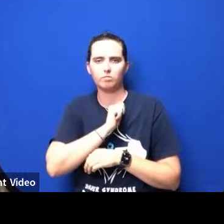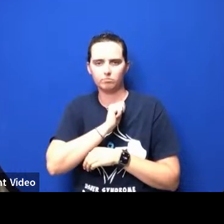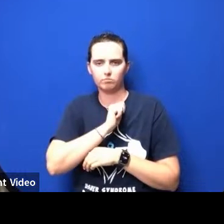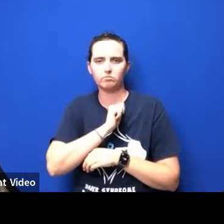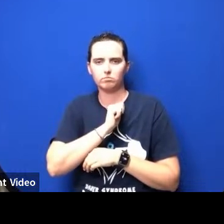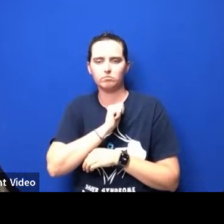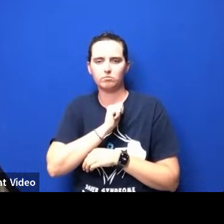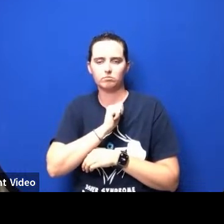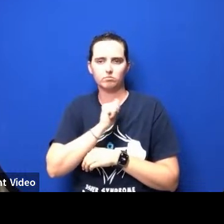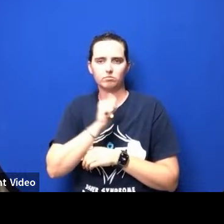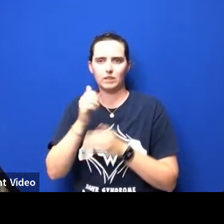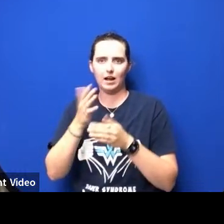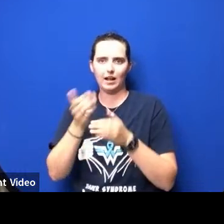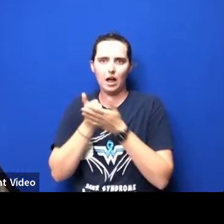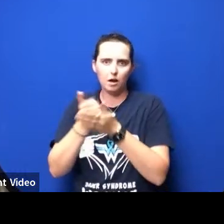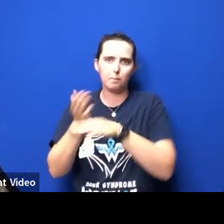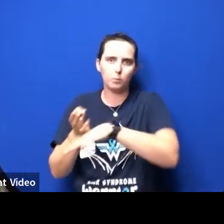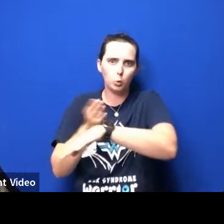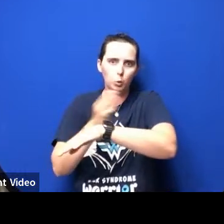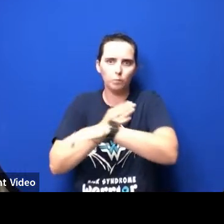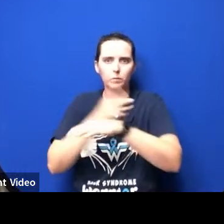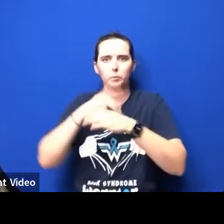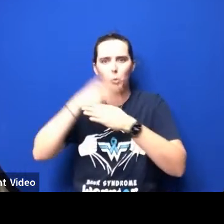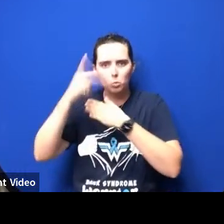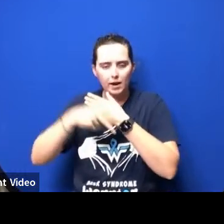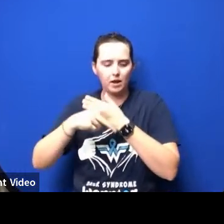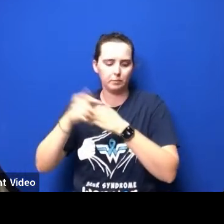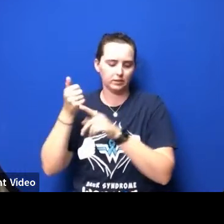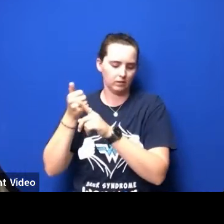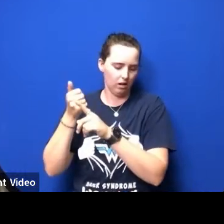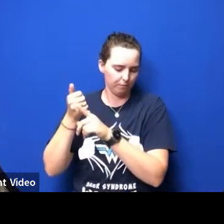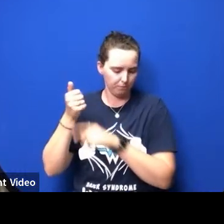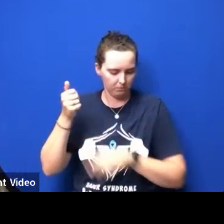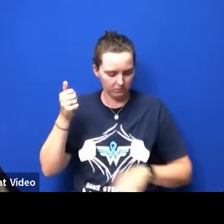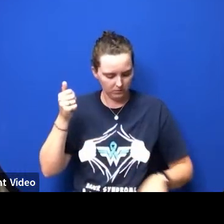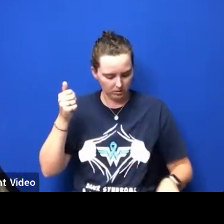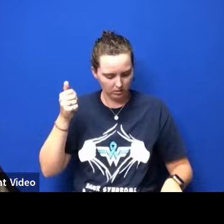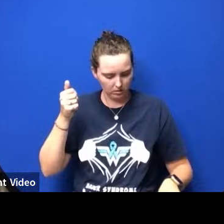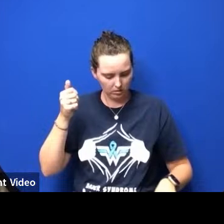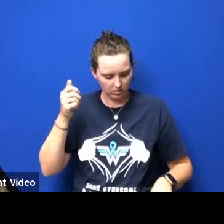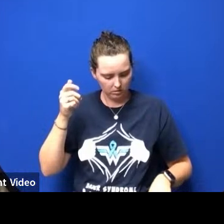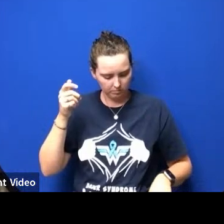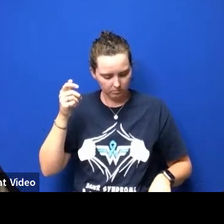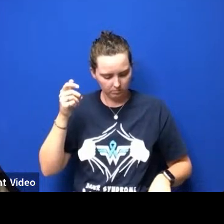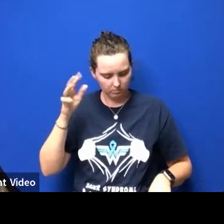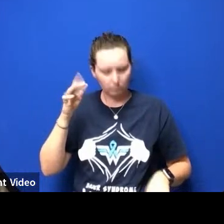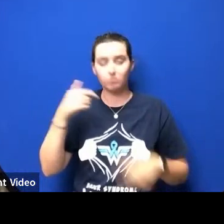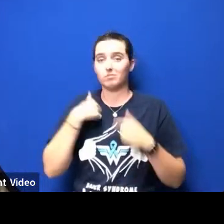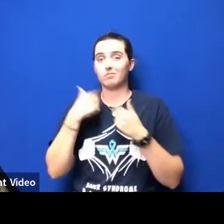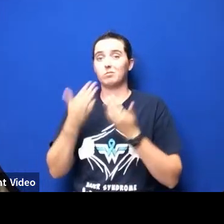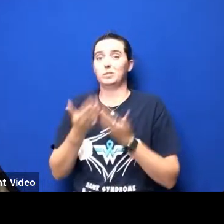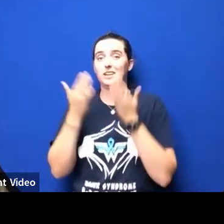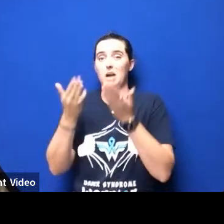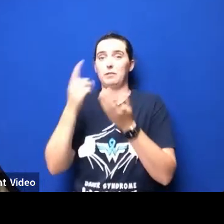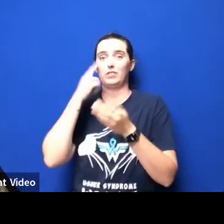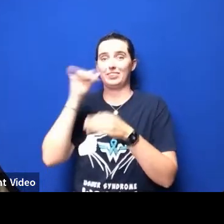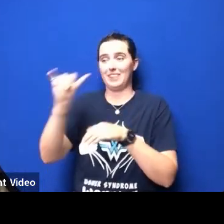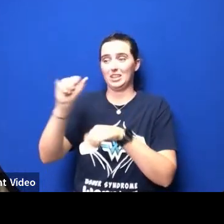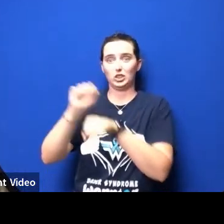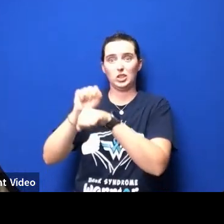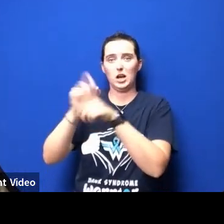it to support the community all over Arizona and to have someone in that position to help improve the